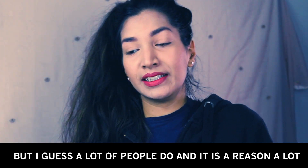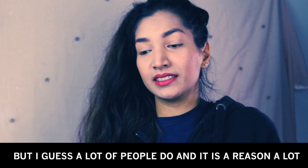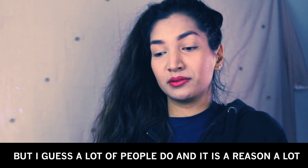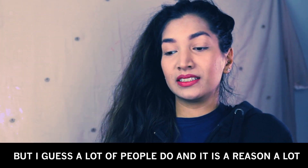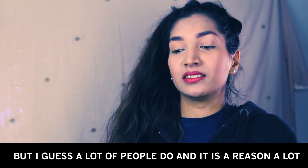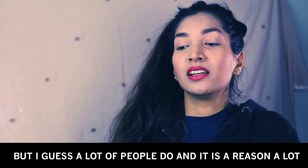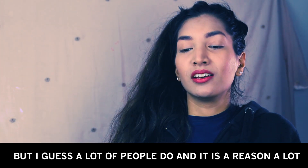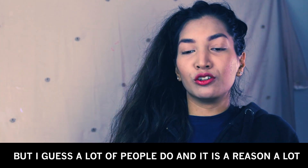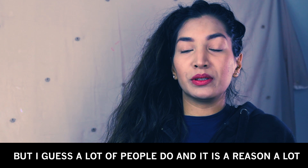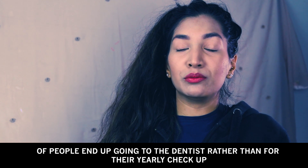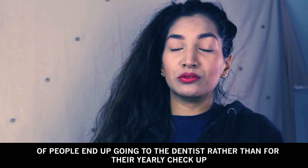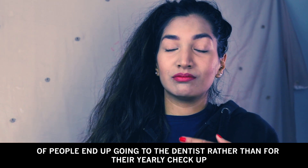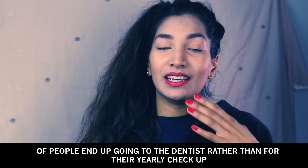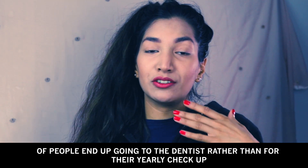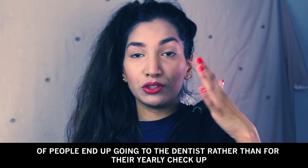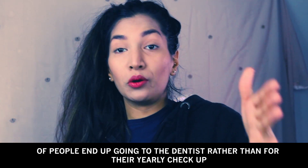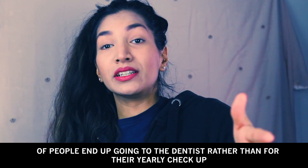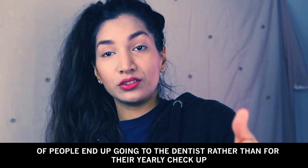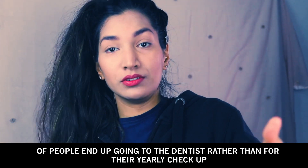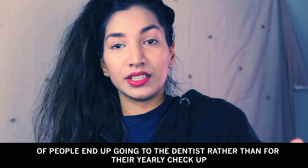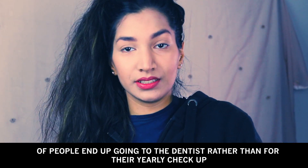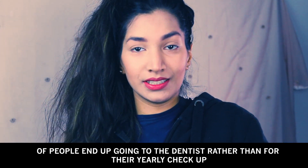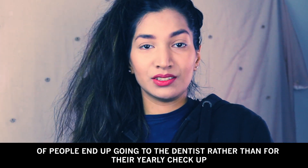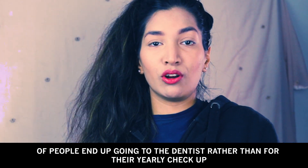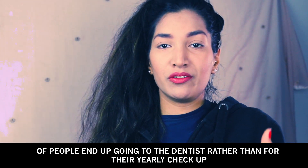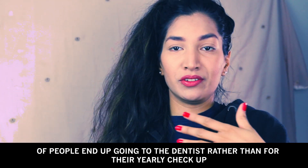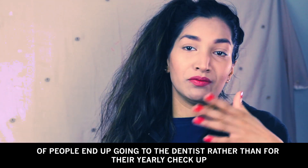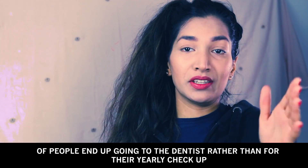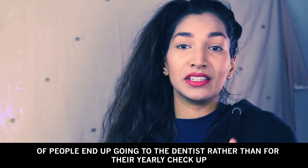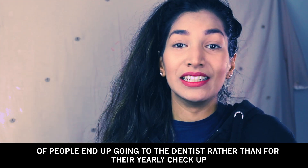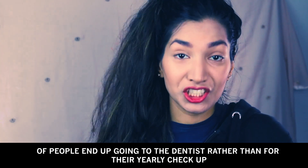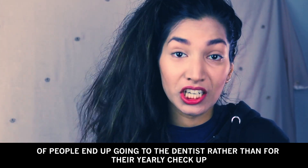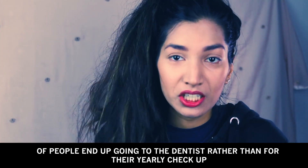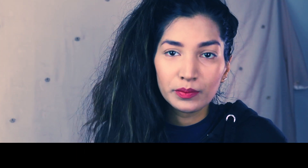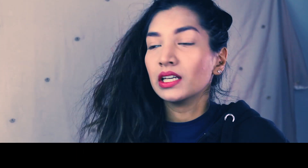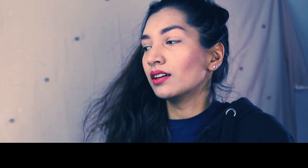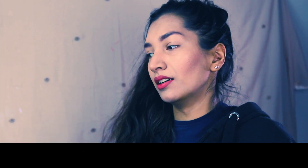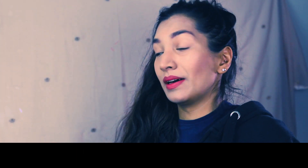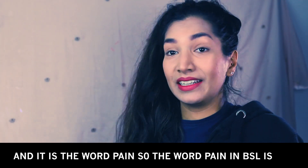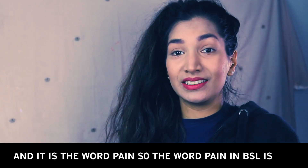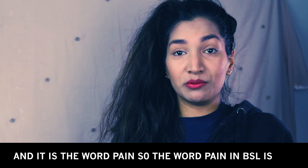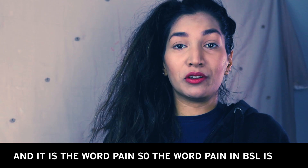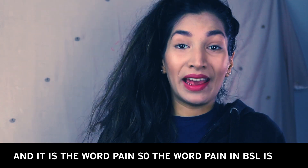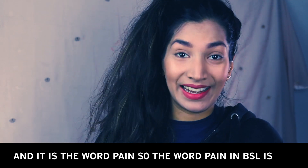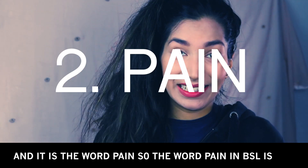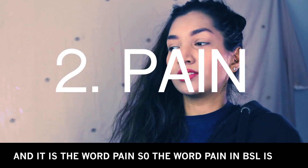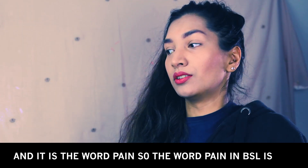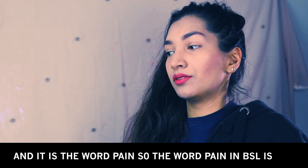it is a reason a lot of people end up going to the dentist rather than for their yearly checkup, and it is the word pain. So the